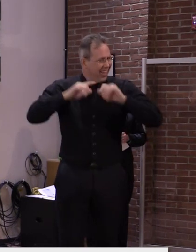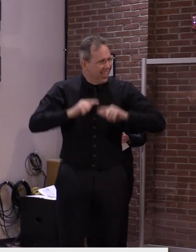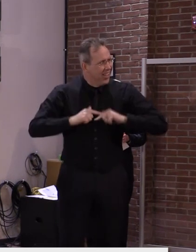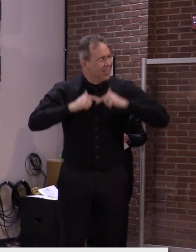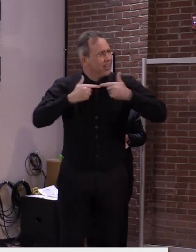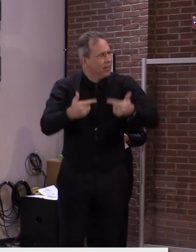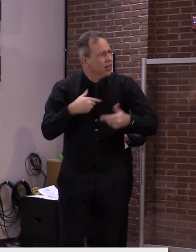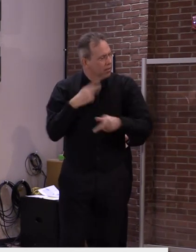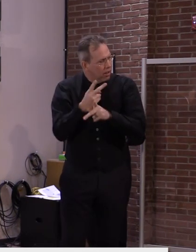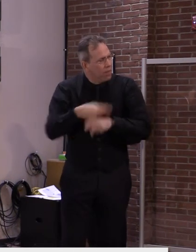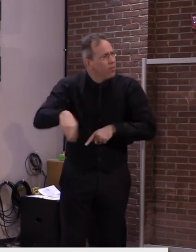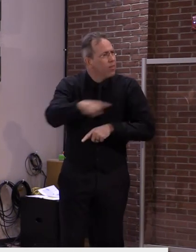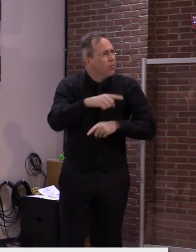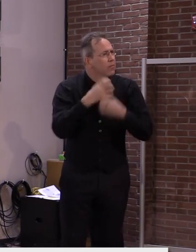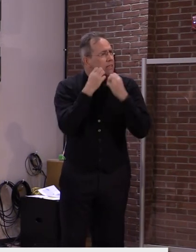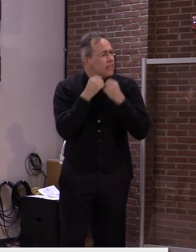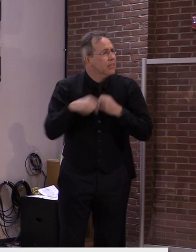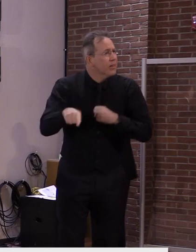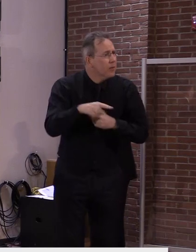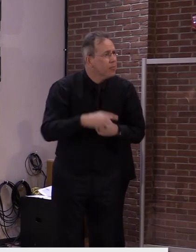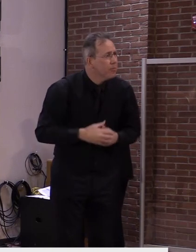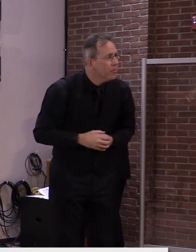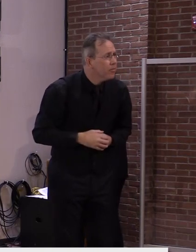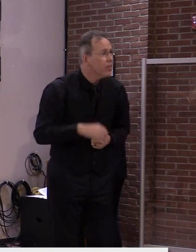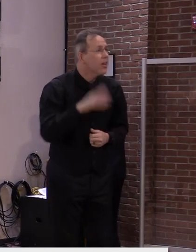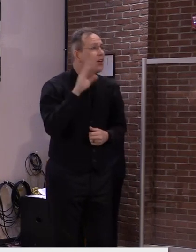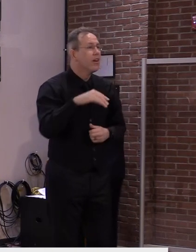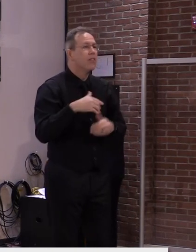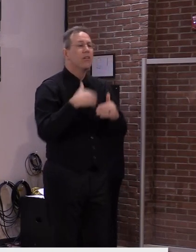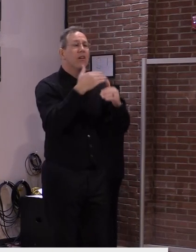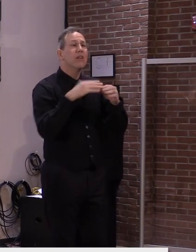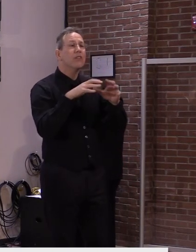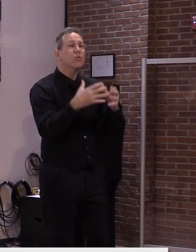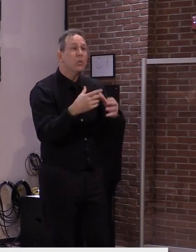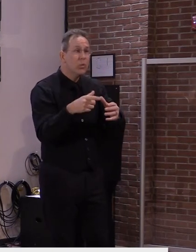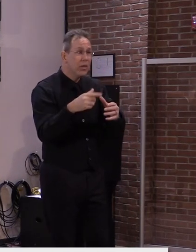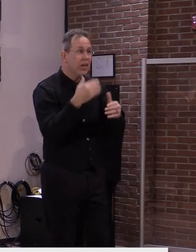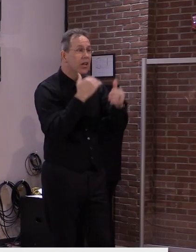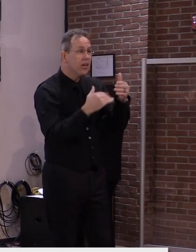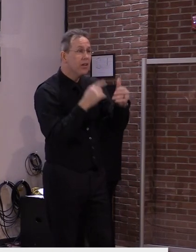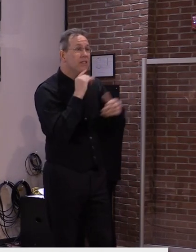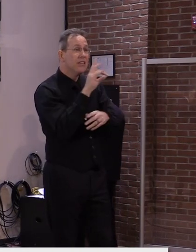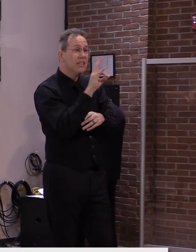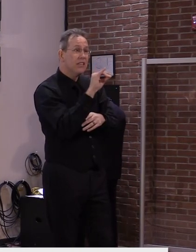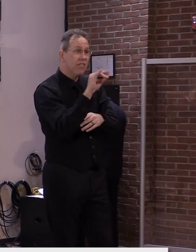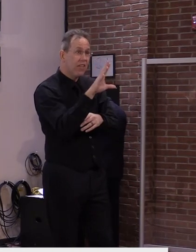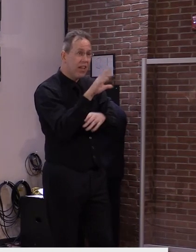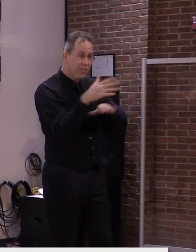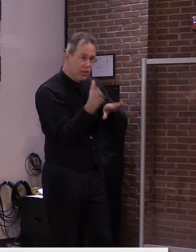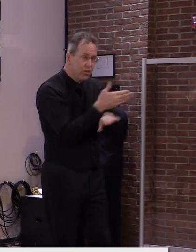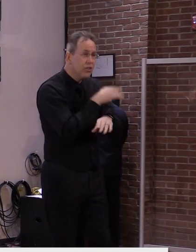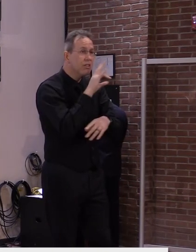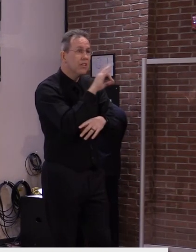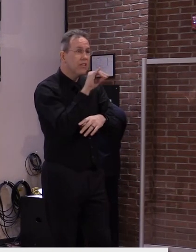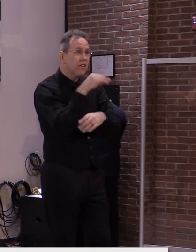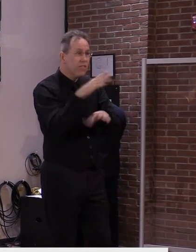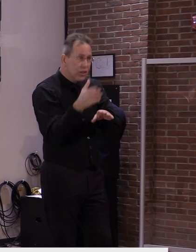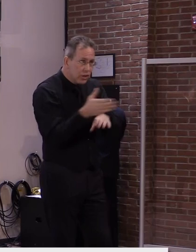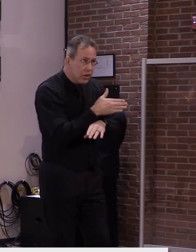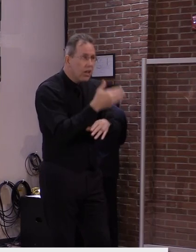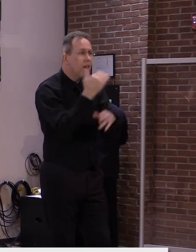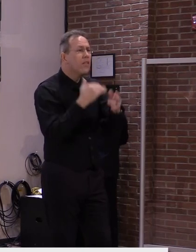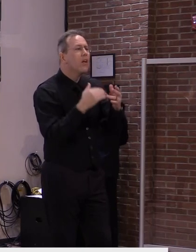move through this next age band, we'll open to 65 plus, and then those with certain high-risk conditions that lead to